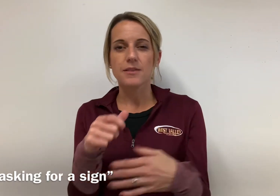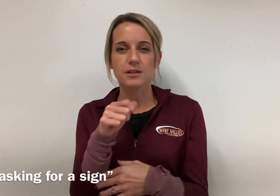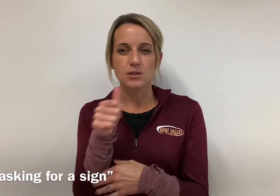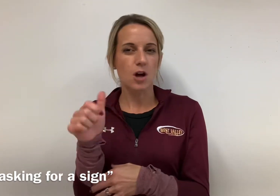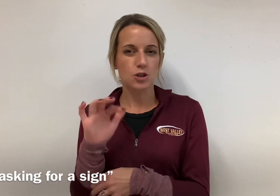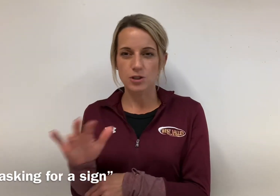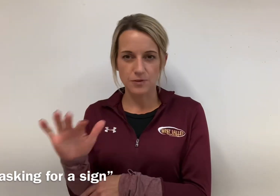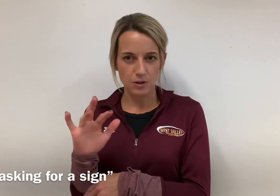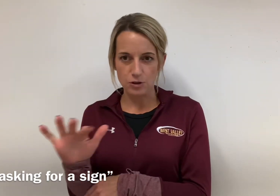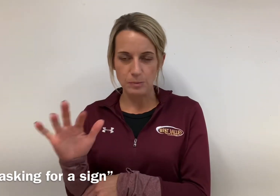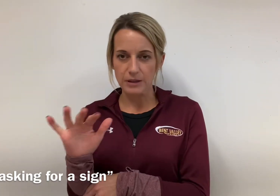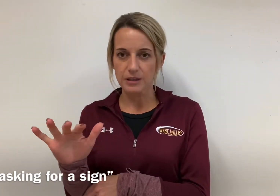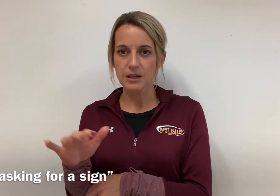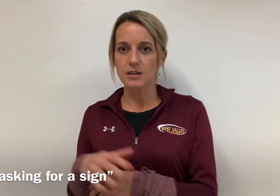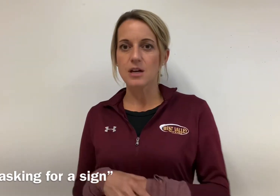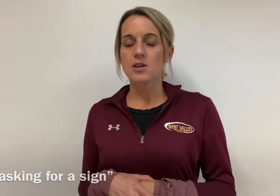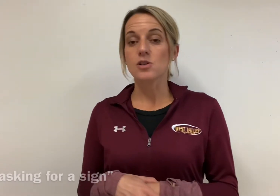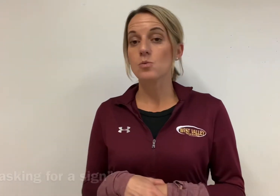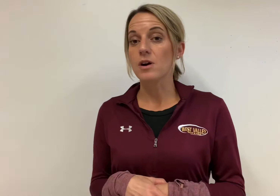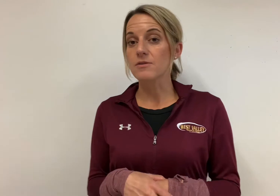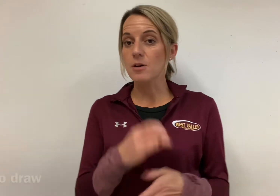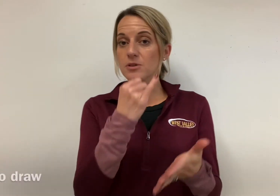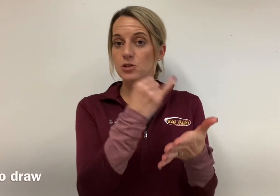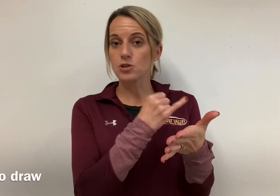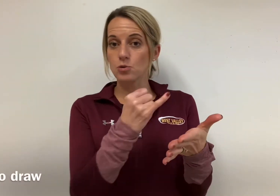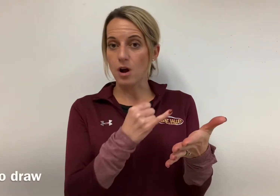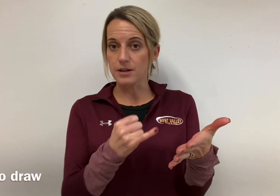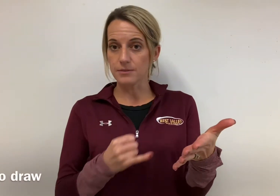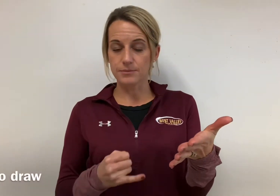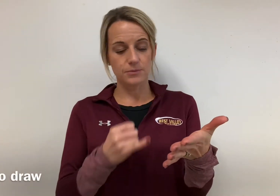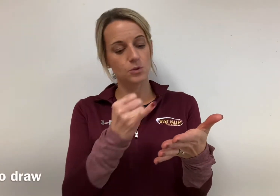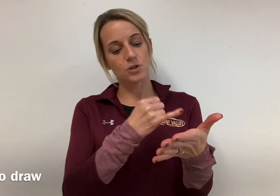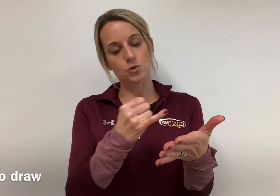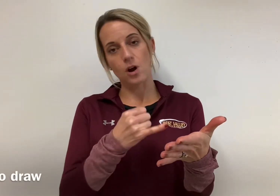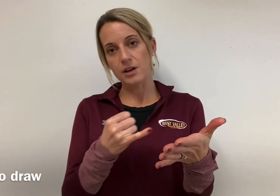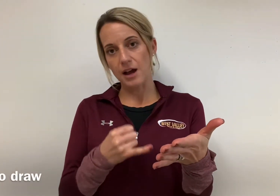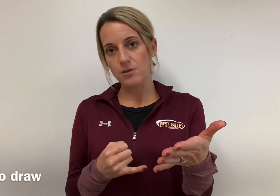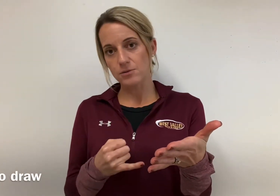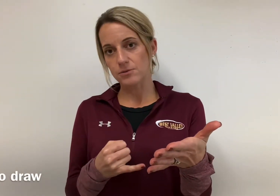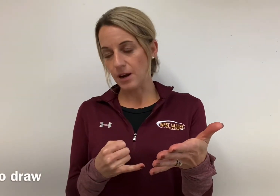not just finger spelling it. So one of them is to draw it. You can draw it out, right?